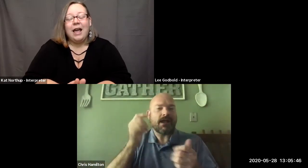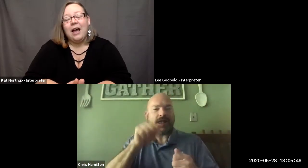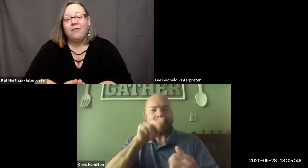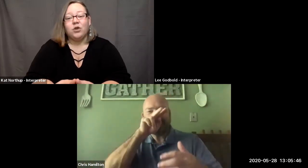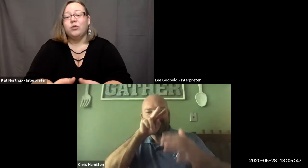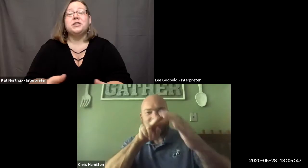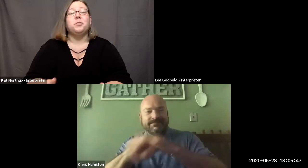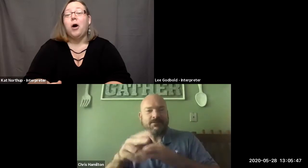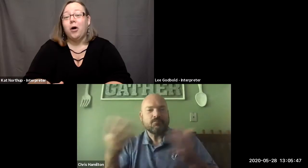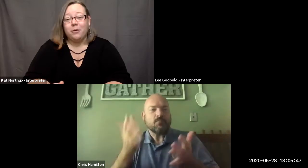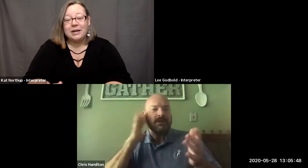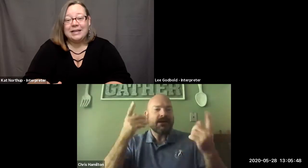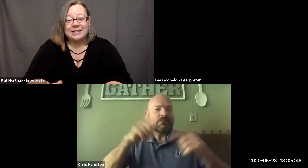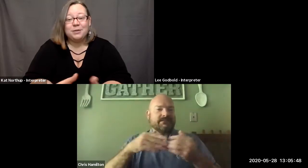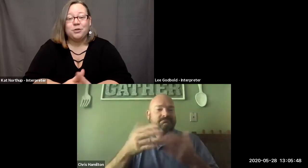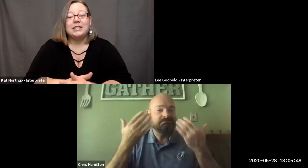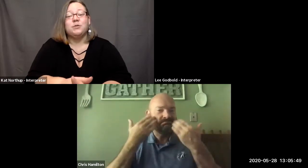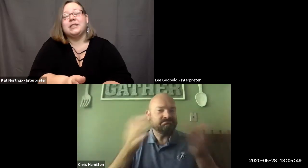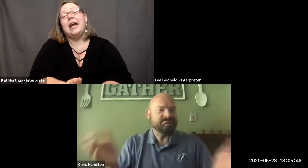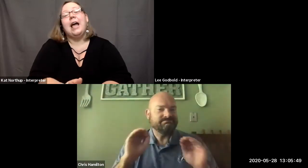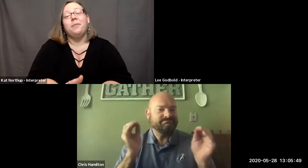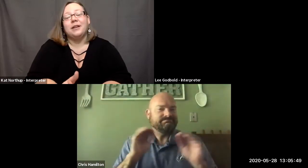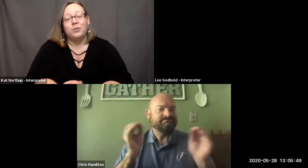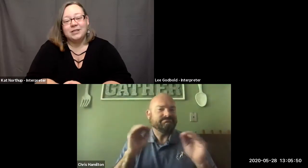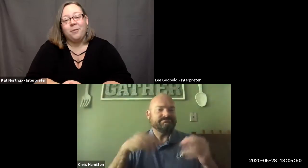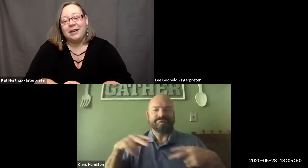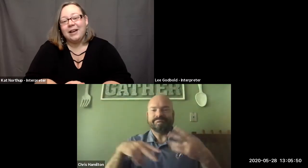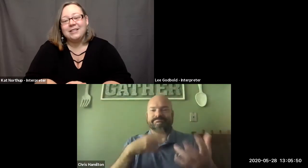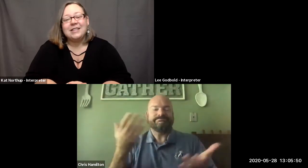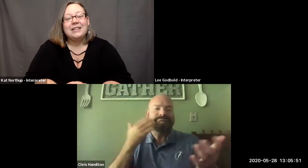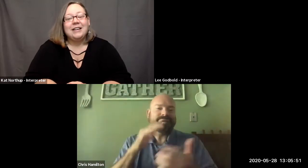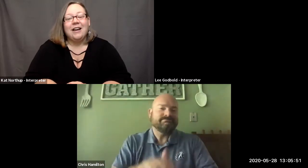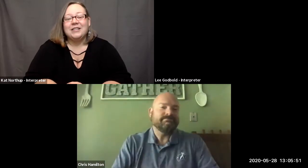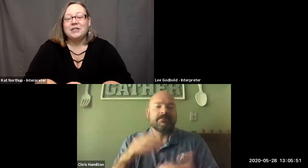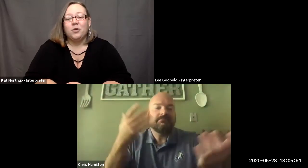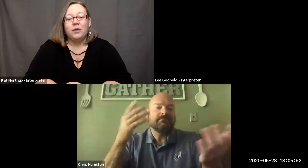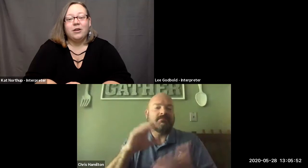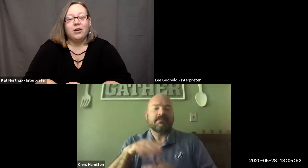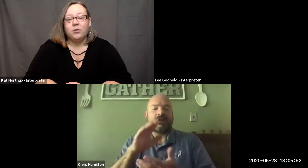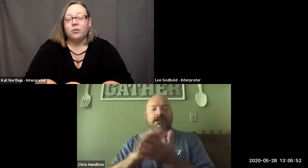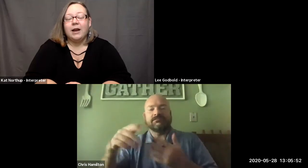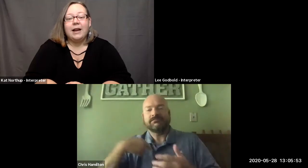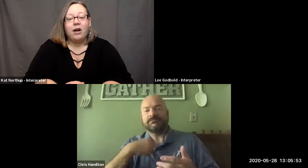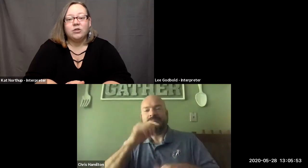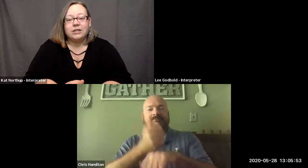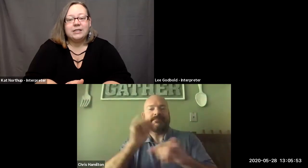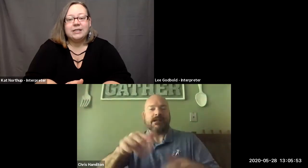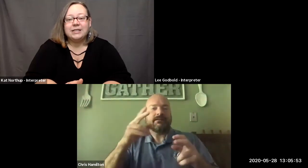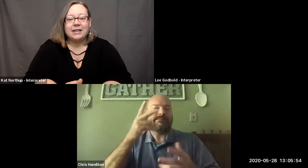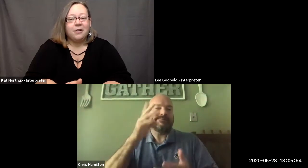have the crystal ball that we need to predict what's going to happen and what's coming next. So we are right now just sitting on